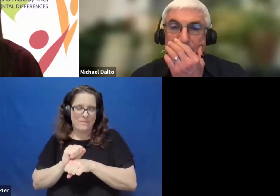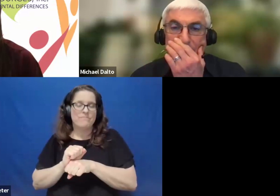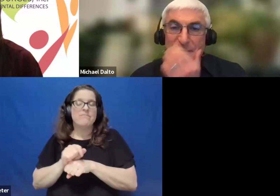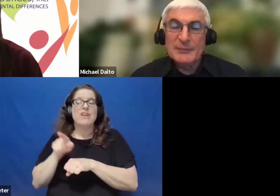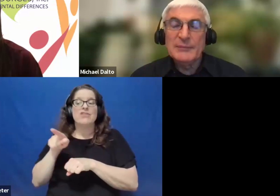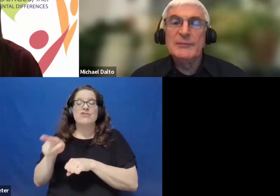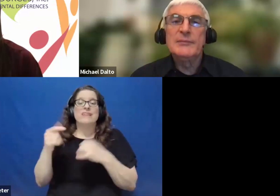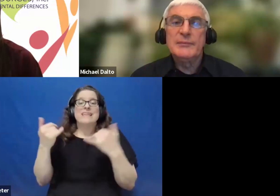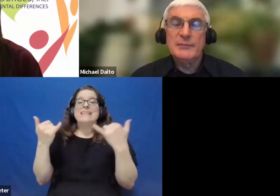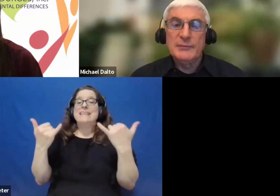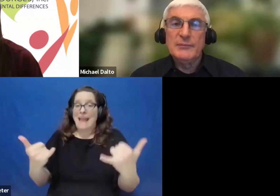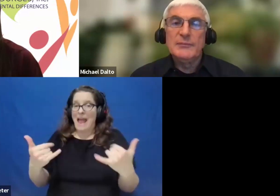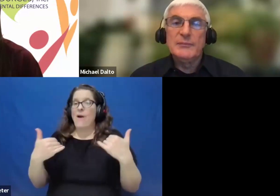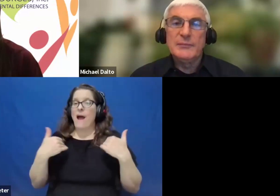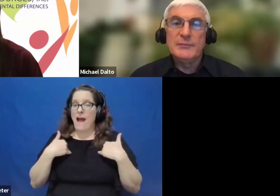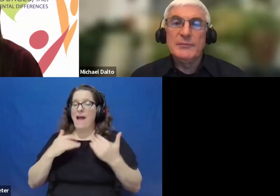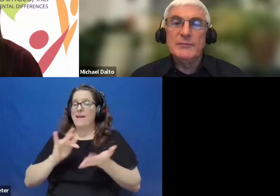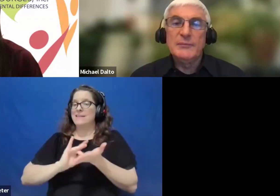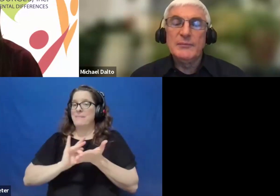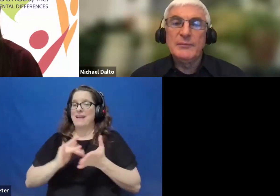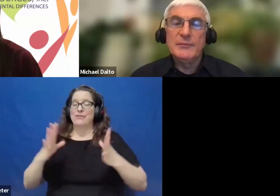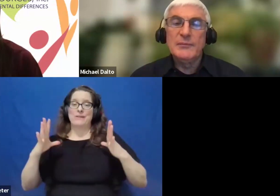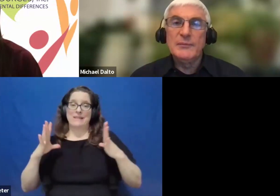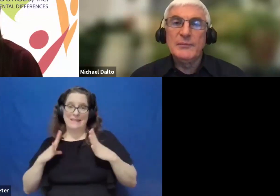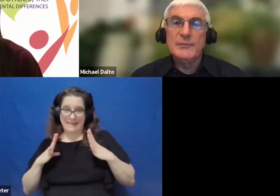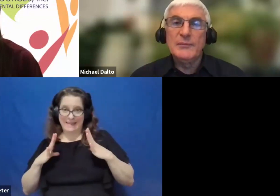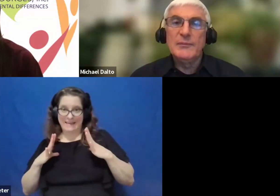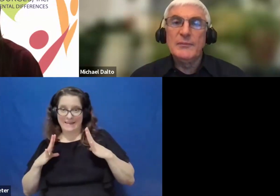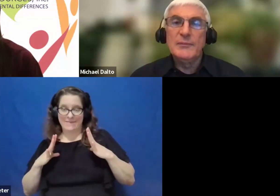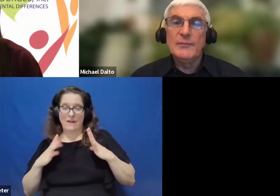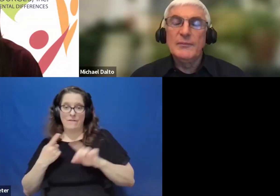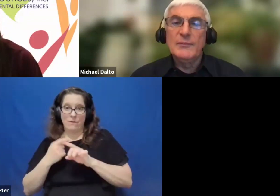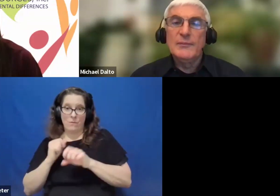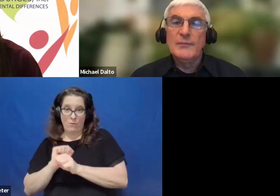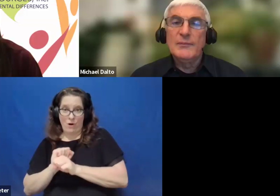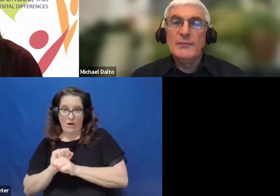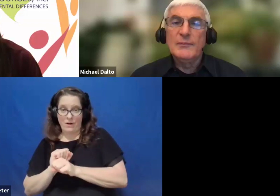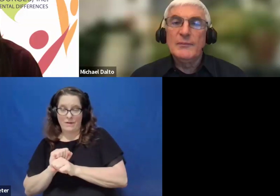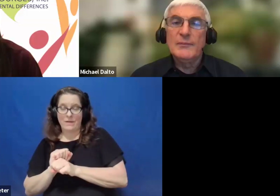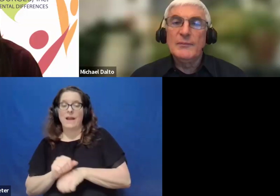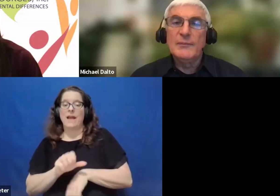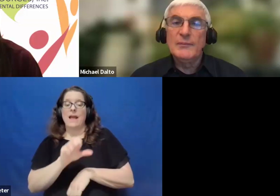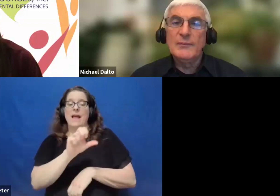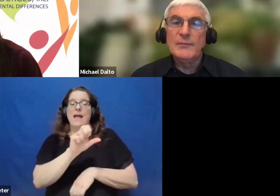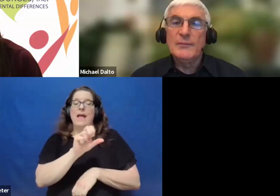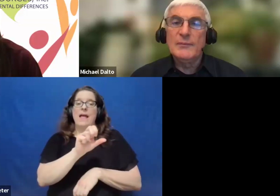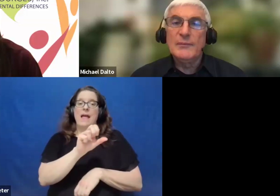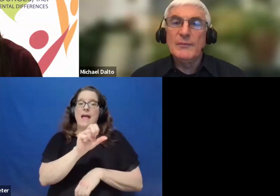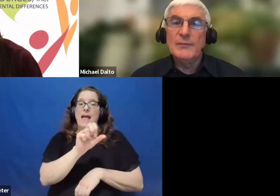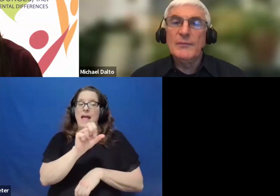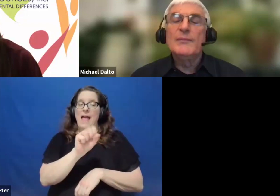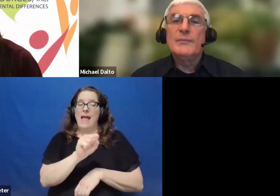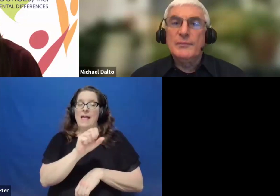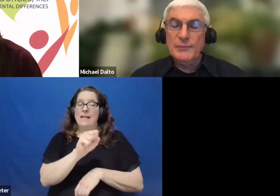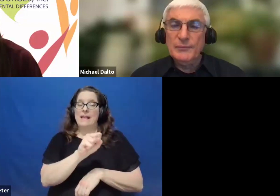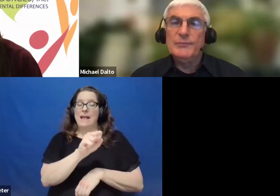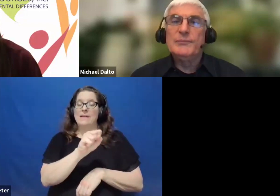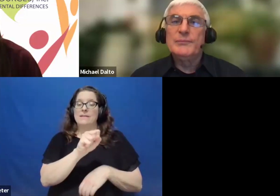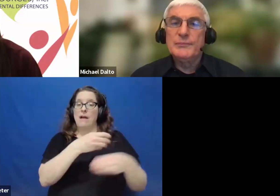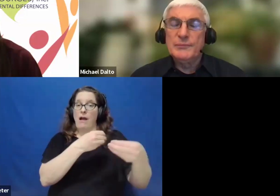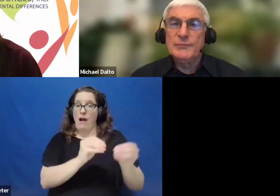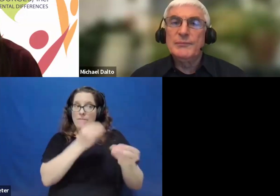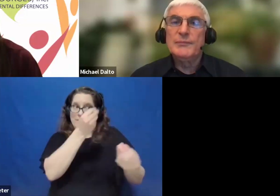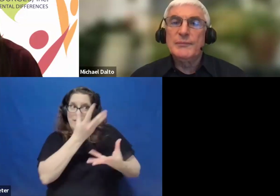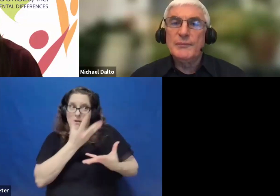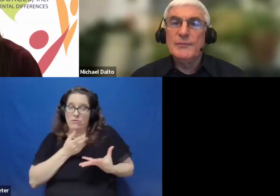leave right now, and we've just been told by Social Security office that she qualified for SSDI. So